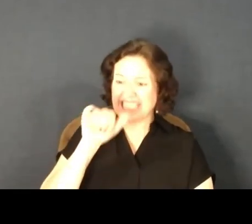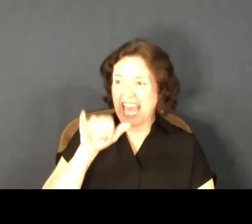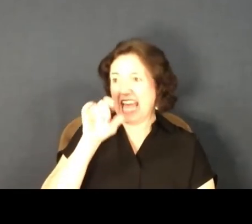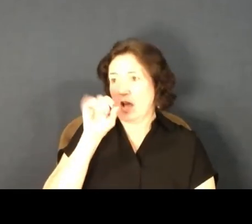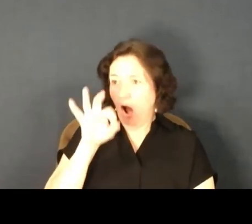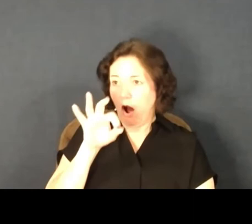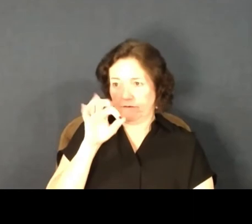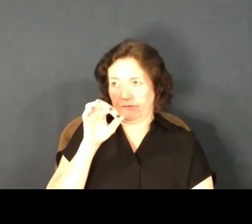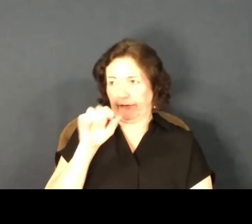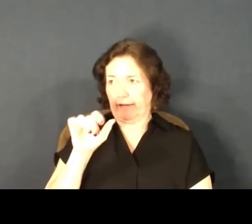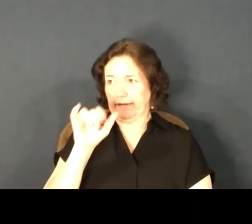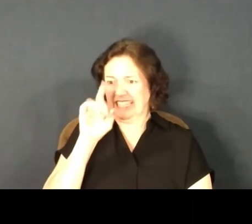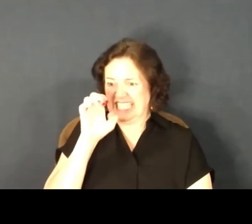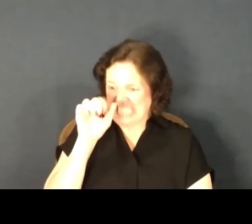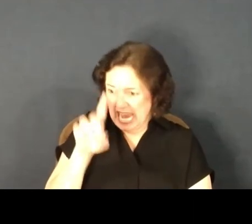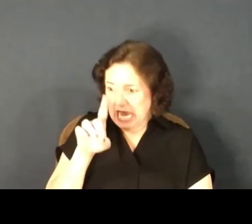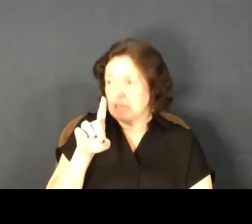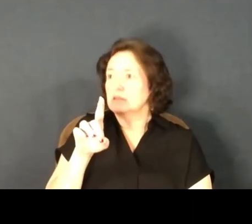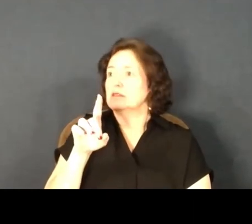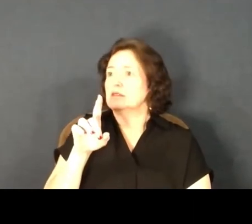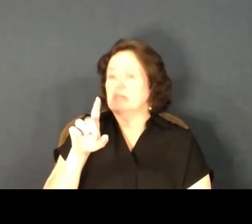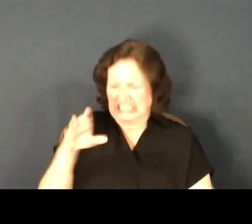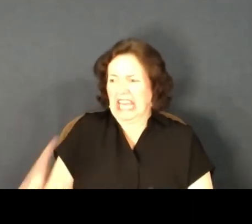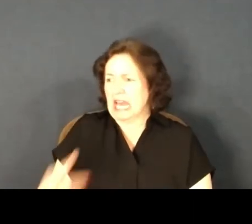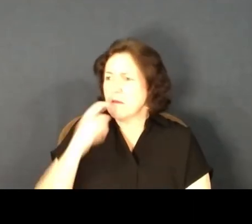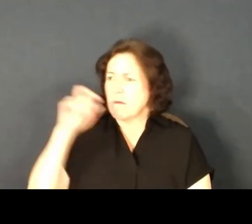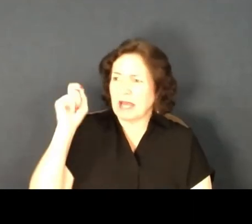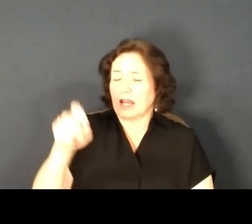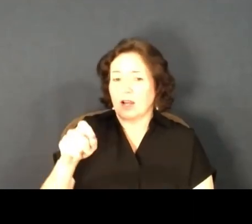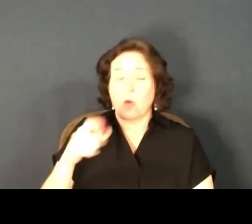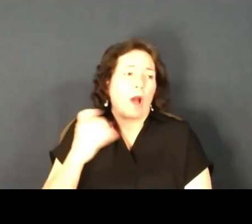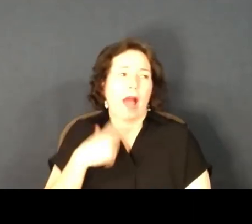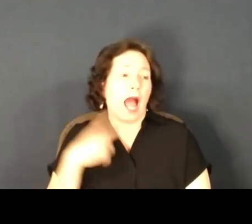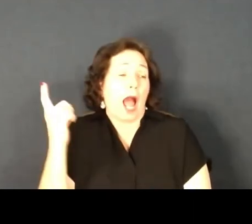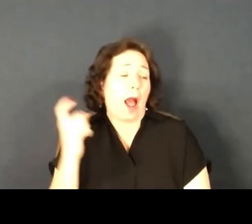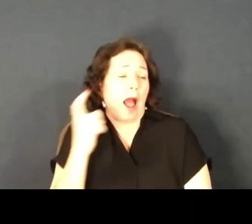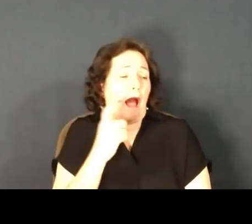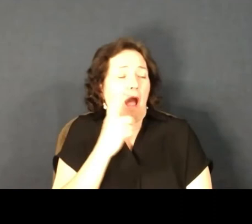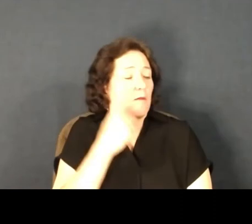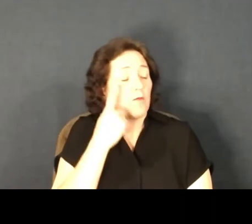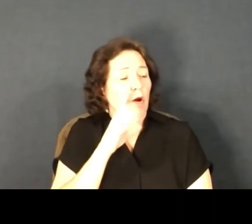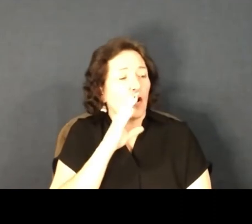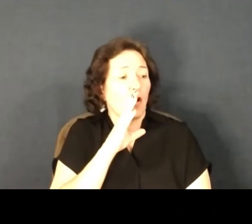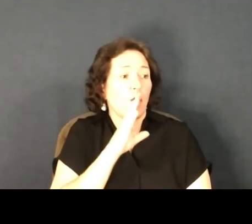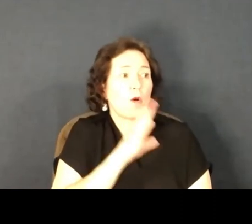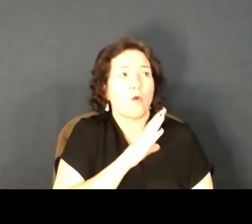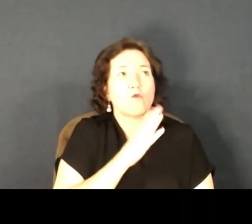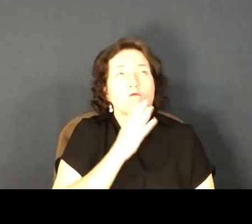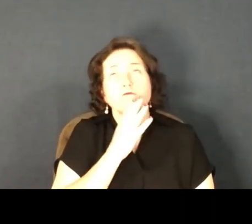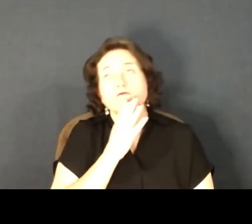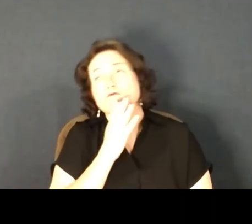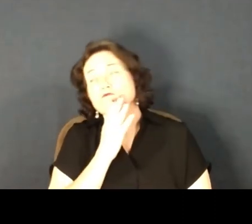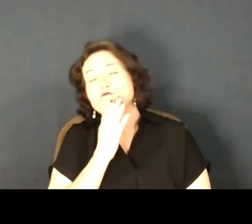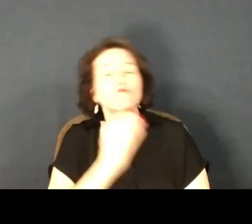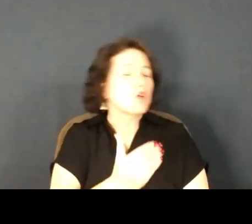dead. He said, well, I just came back for some of your pastel de tres leches,